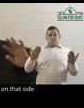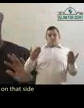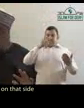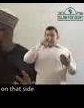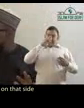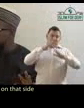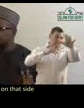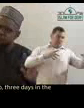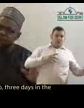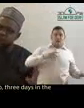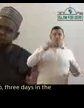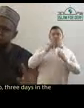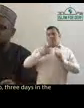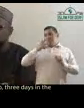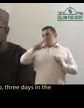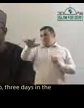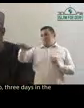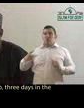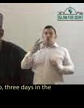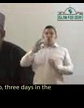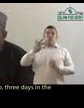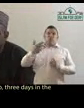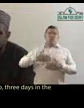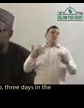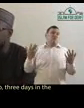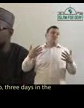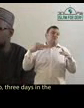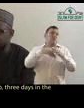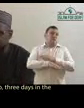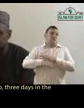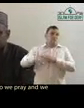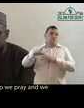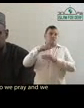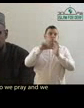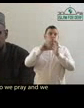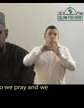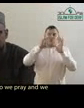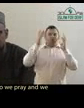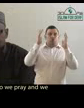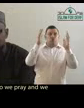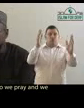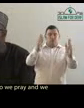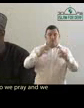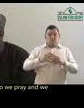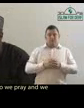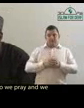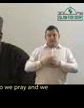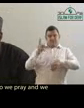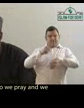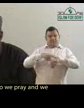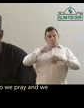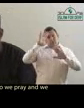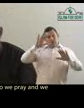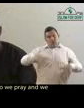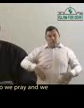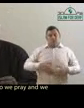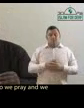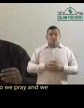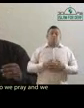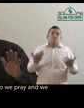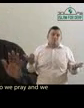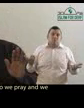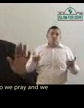that side, brothers on that side, and we're going to spend 2-3 days in the woods. It's time for Salah.